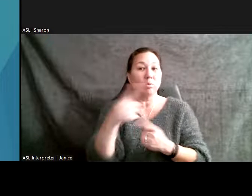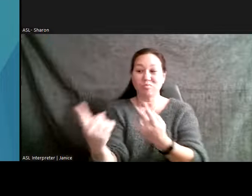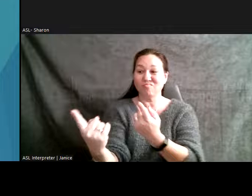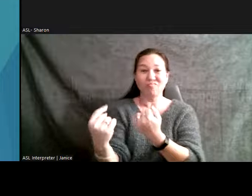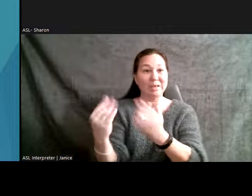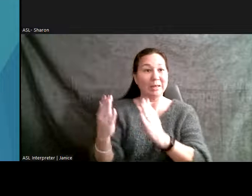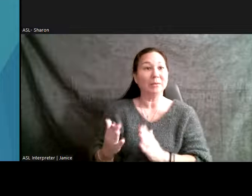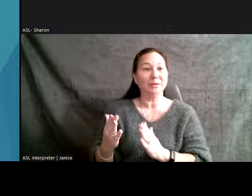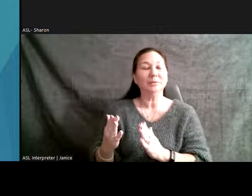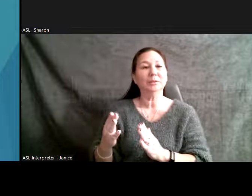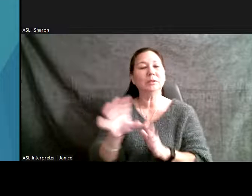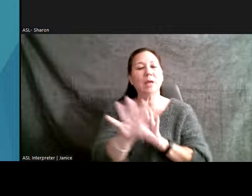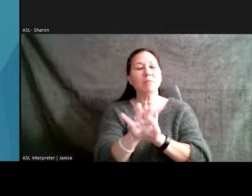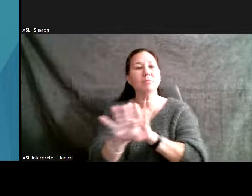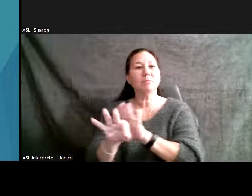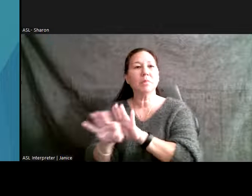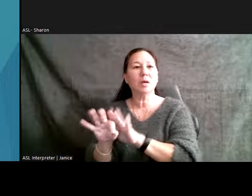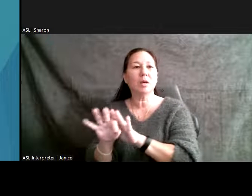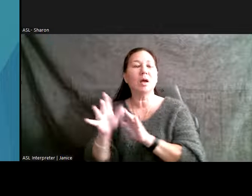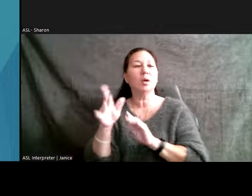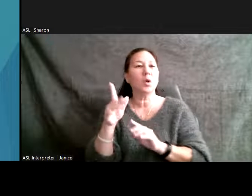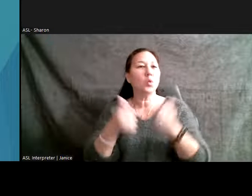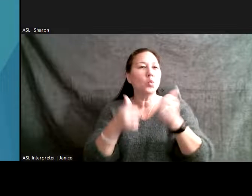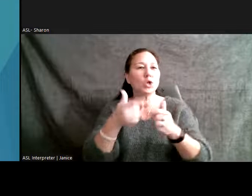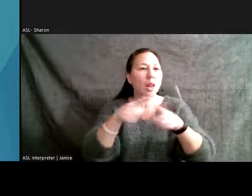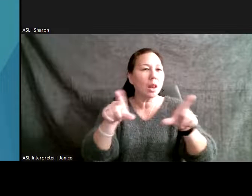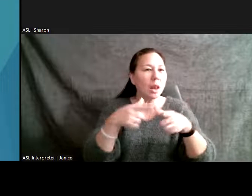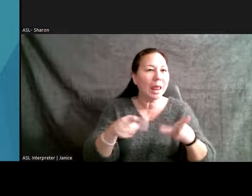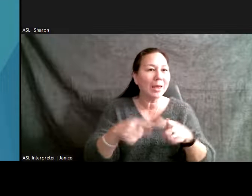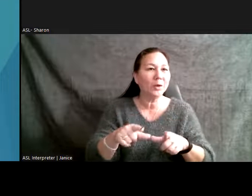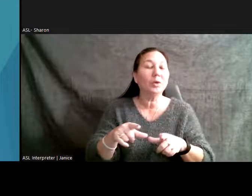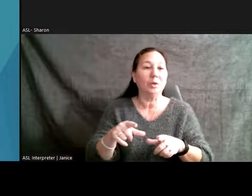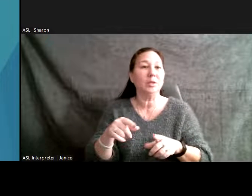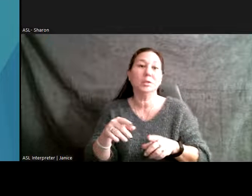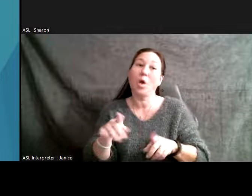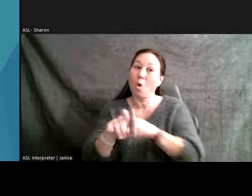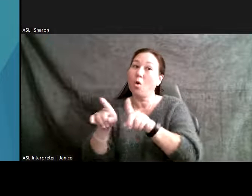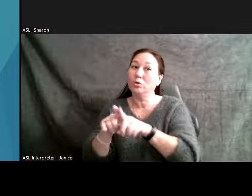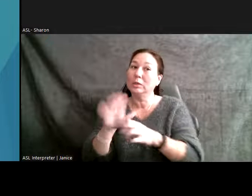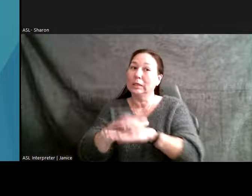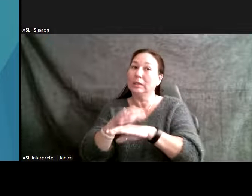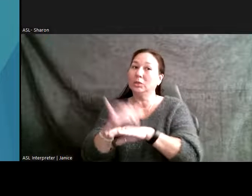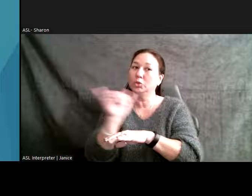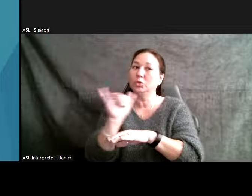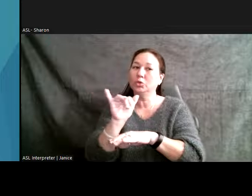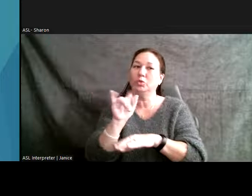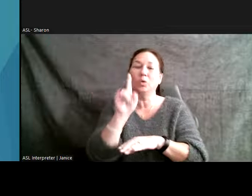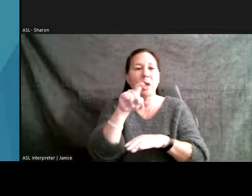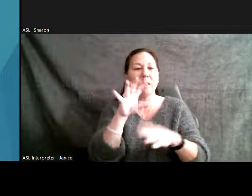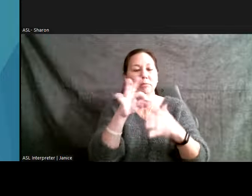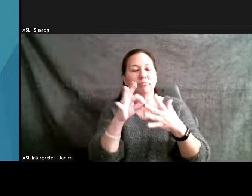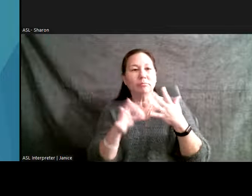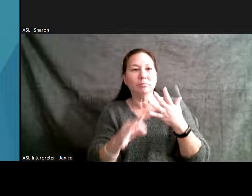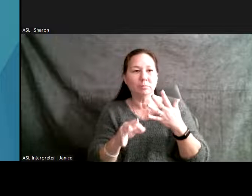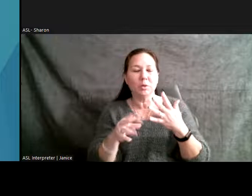viewing the presentation in English. The buttons for selecting a language channel or American Sign Language are